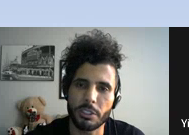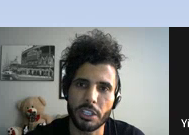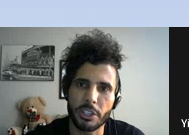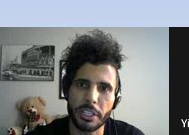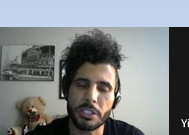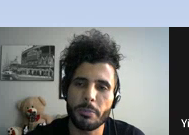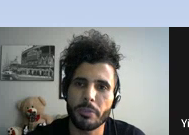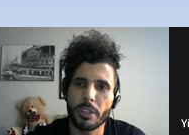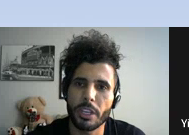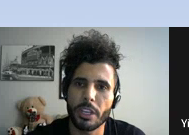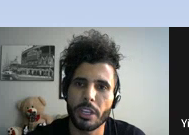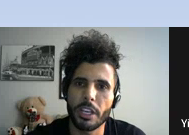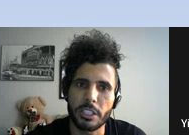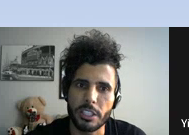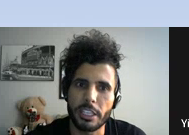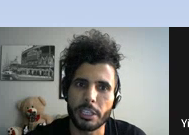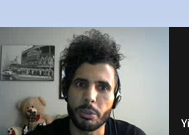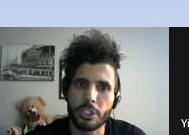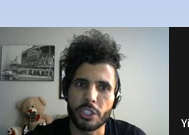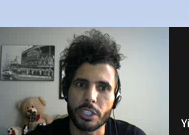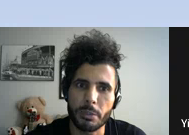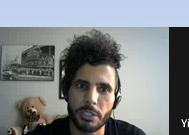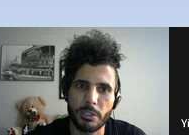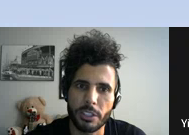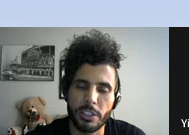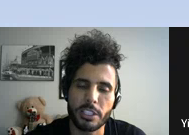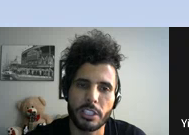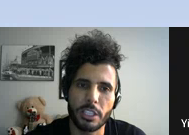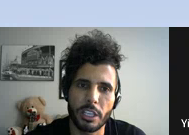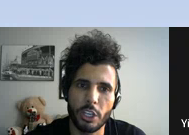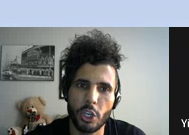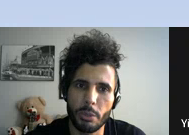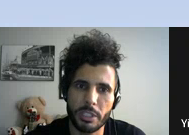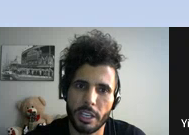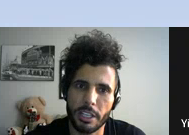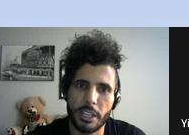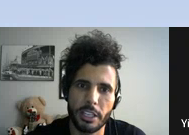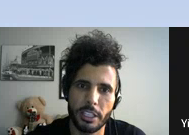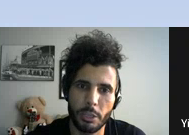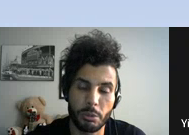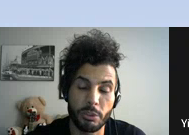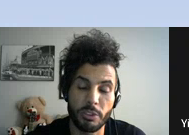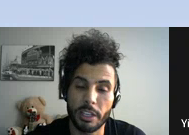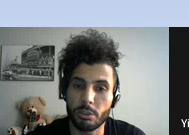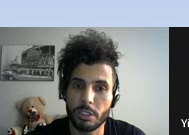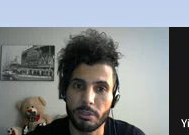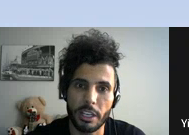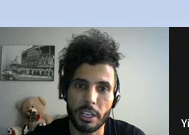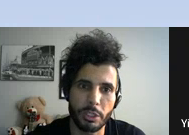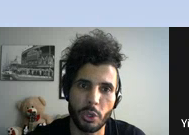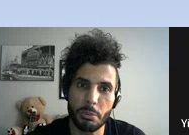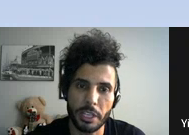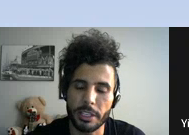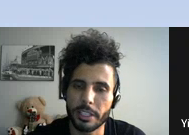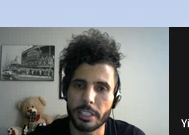different areas in sign language, specifically this home sign, and I will move on to define what a home sign